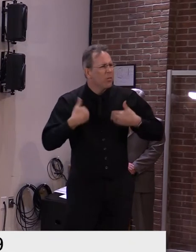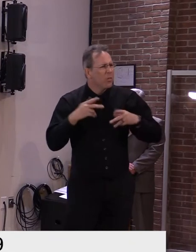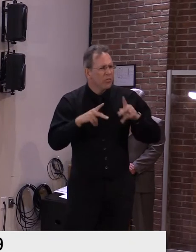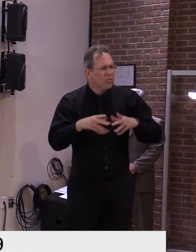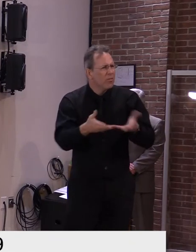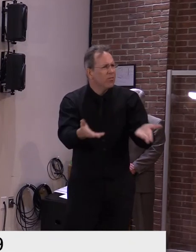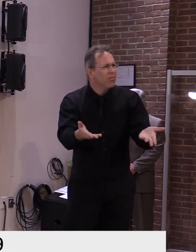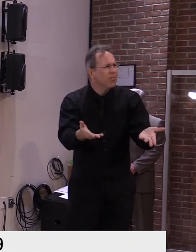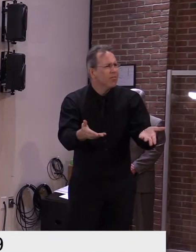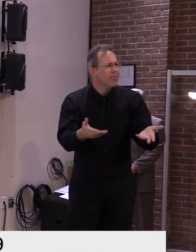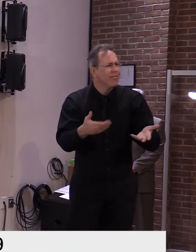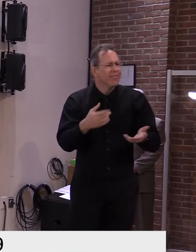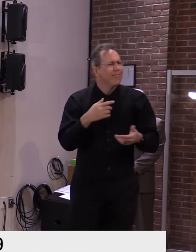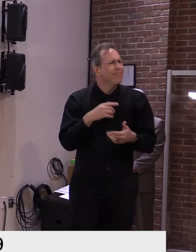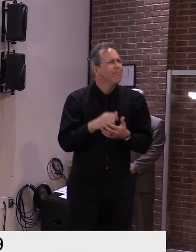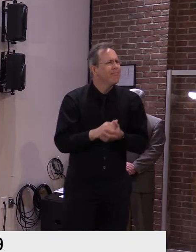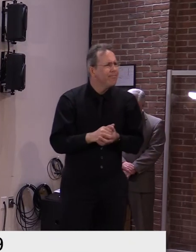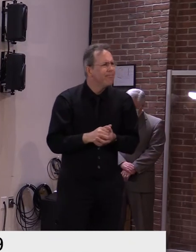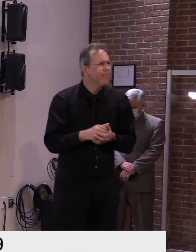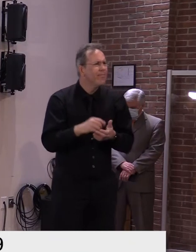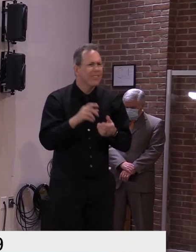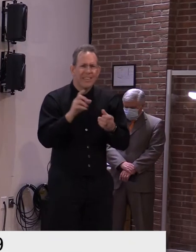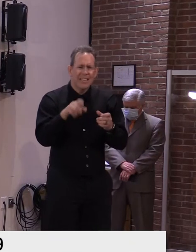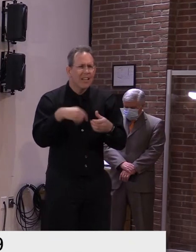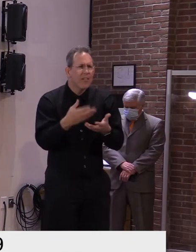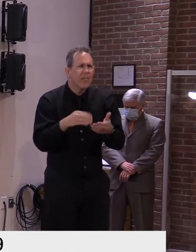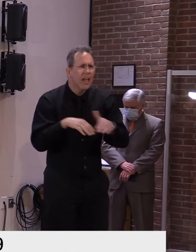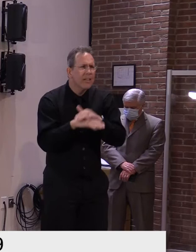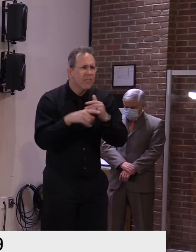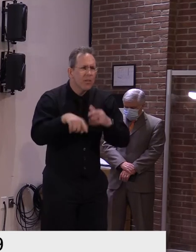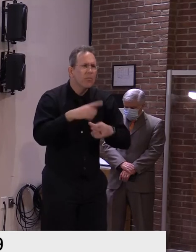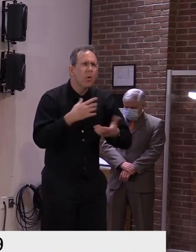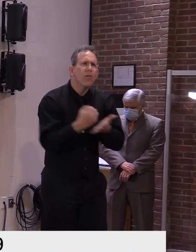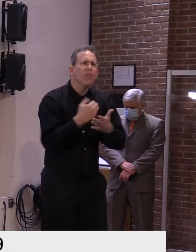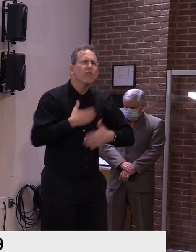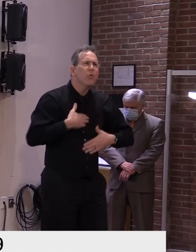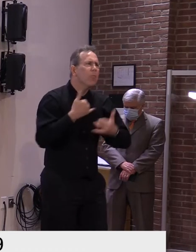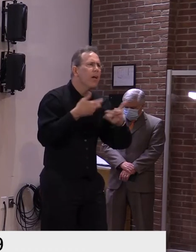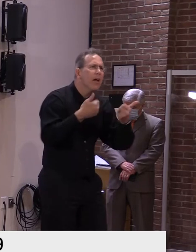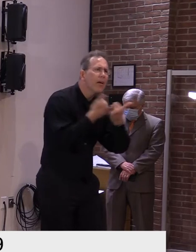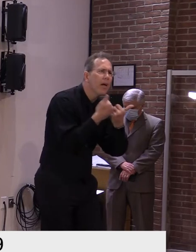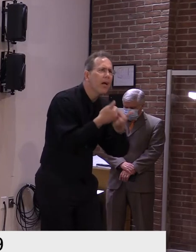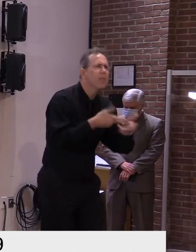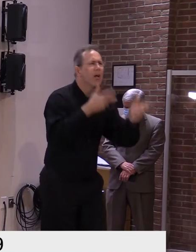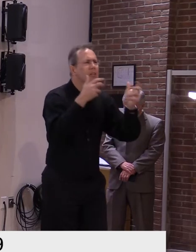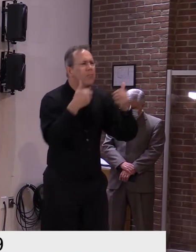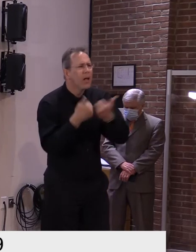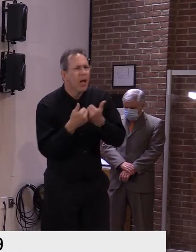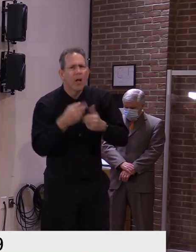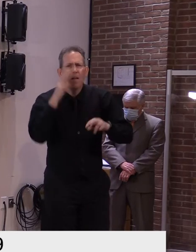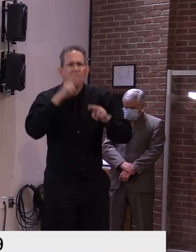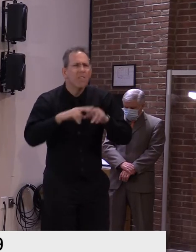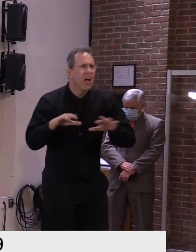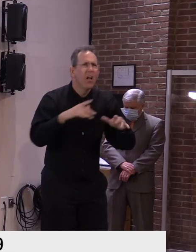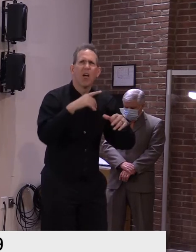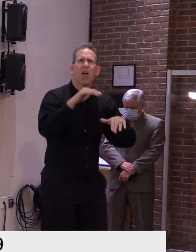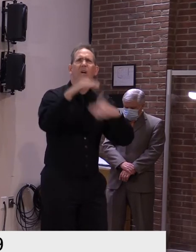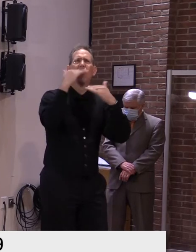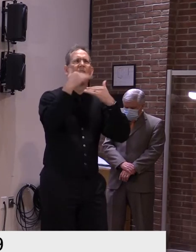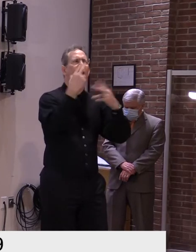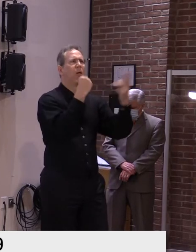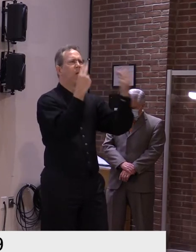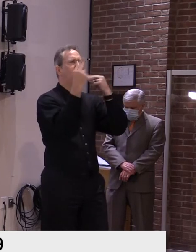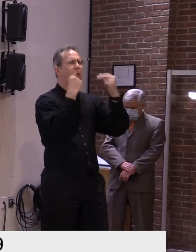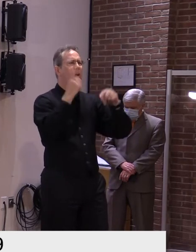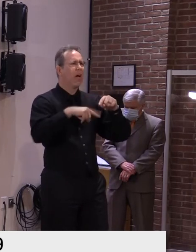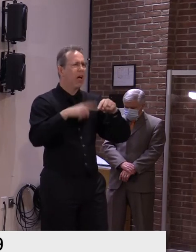providing access to recreation, enriching hobbies, working with youth in general, seems to be just the opposite of what is